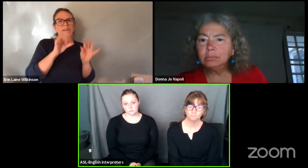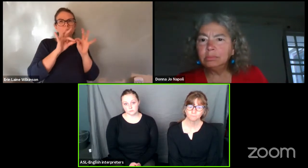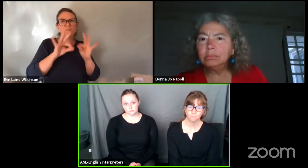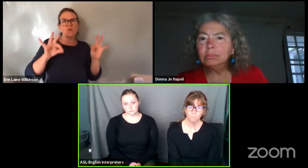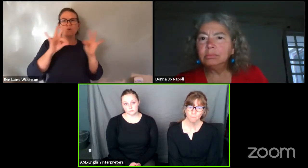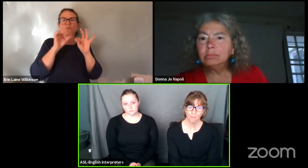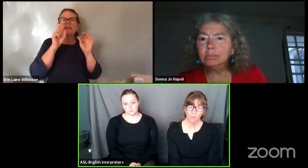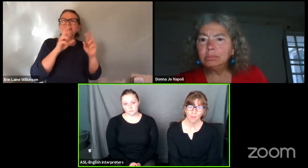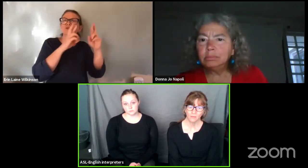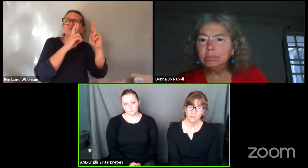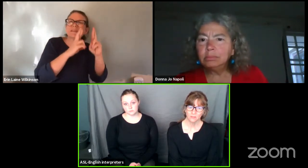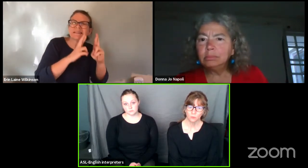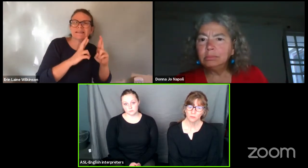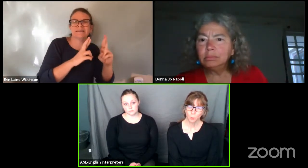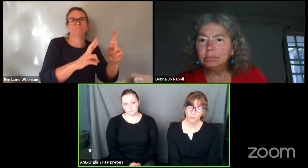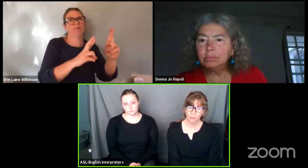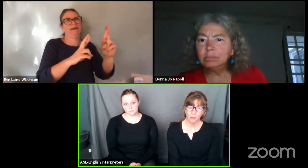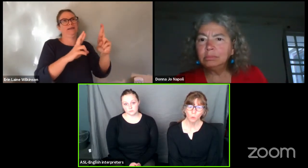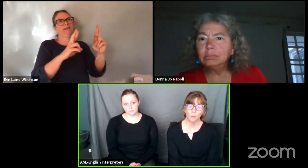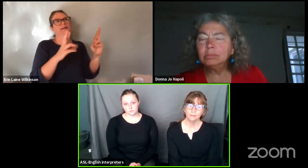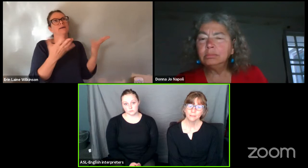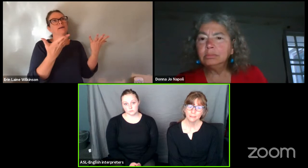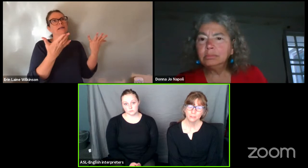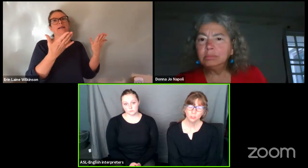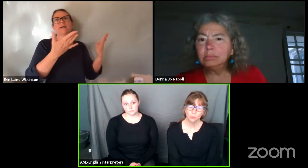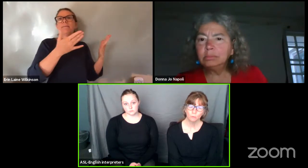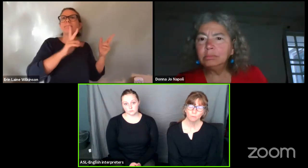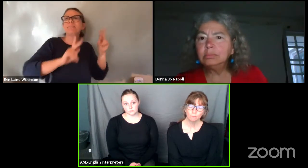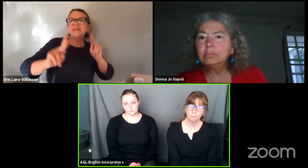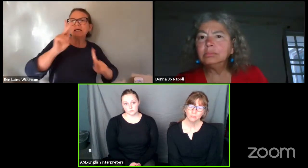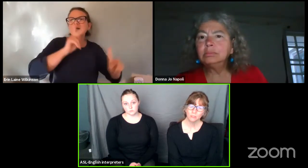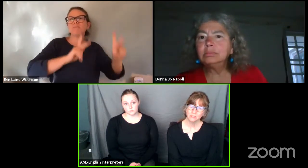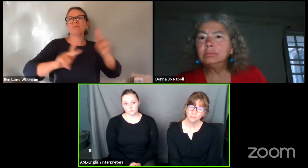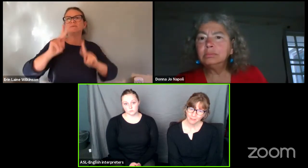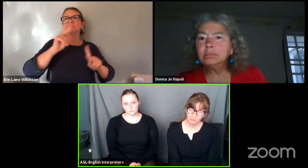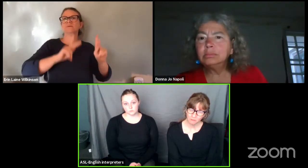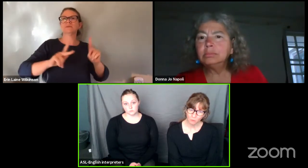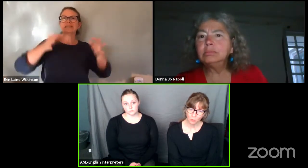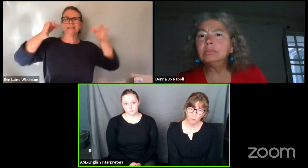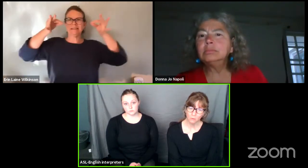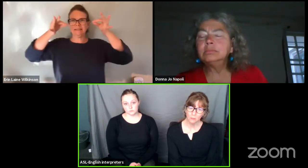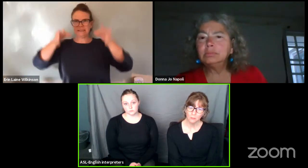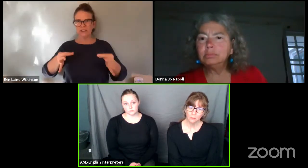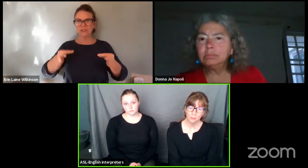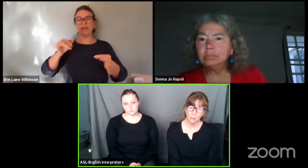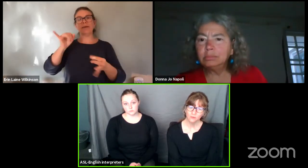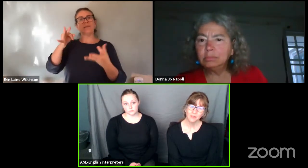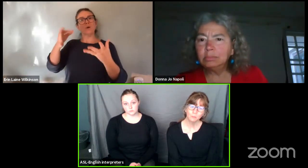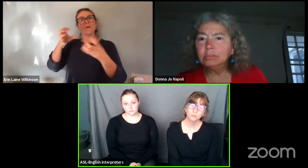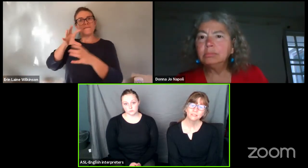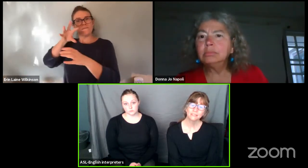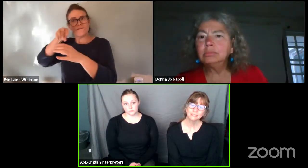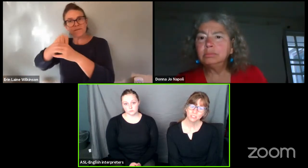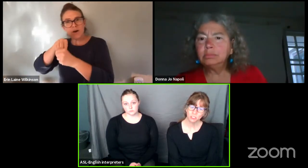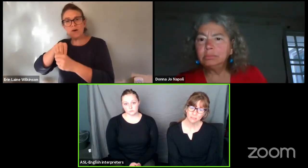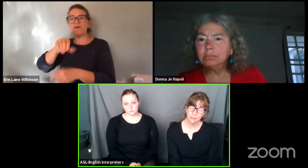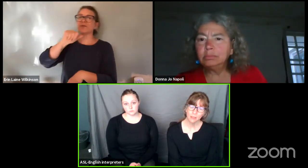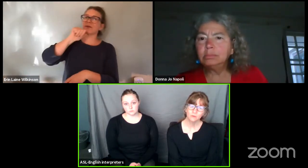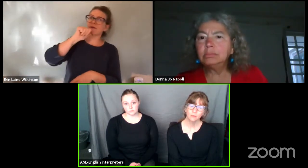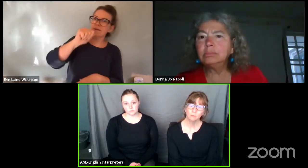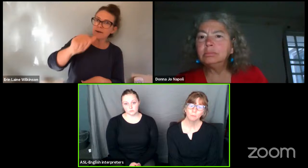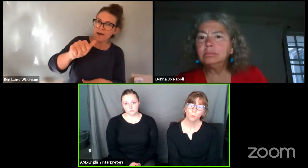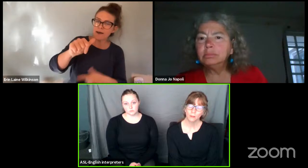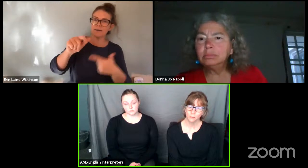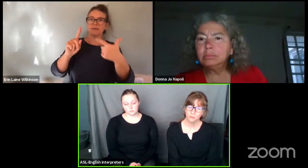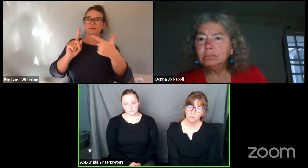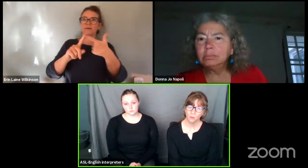say, and this is really important, we need to be respectful of people's decisions.